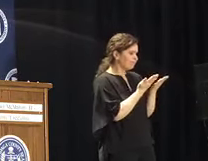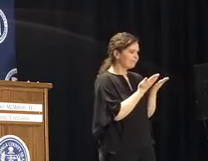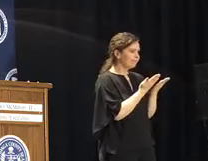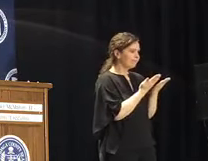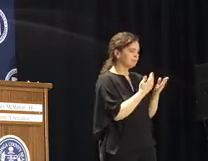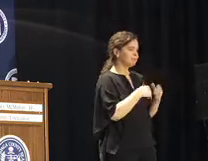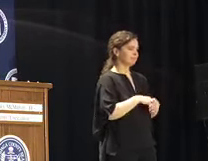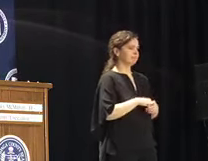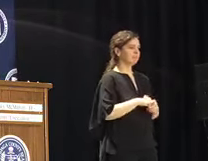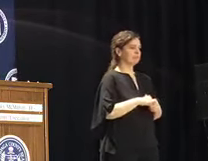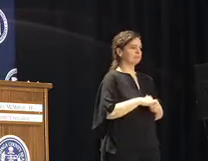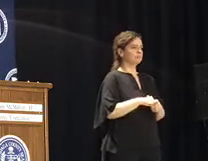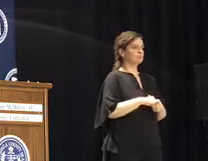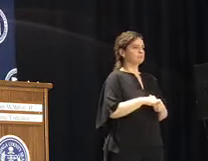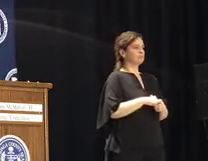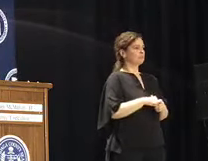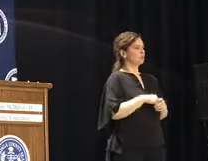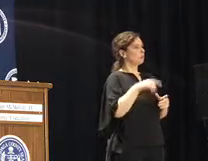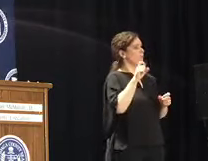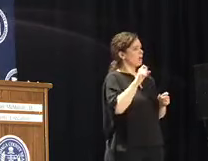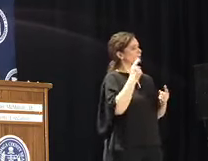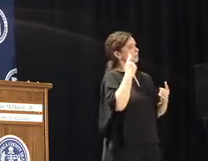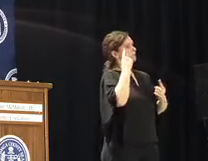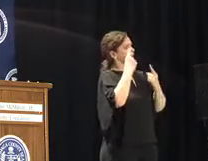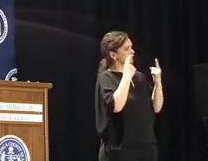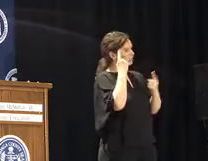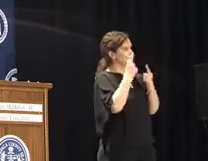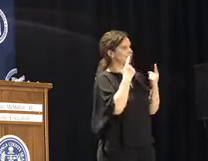process, we would be talking about